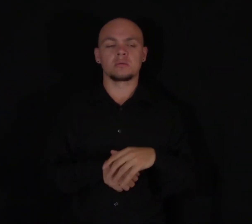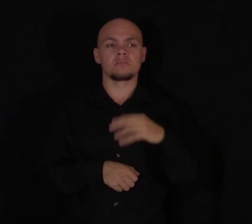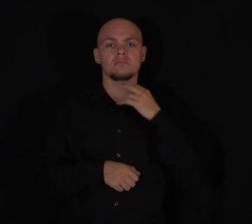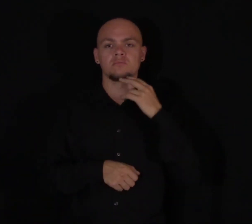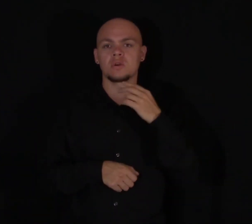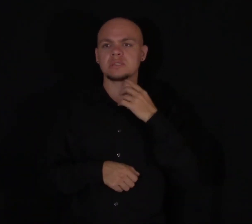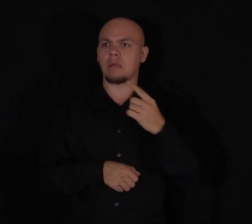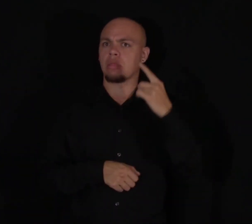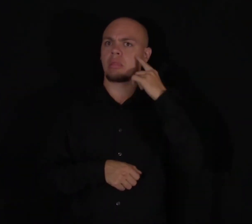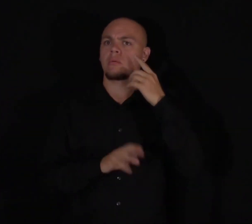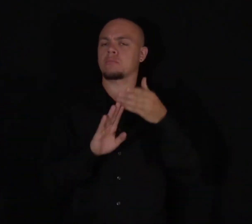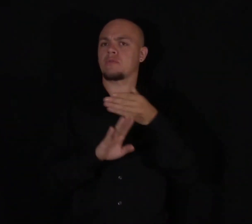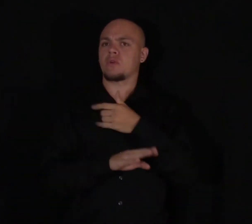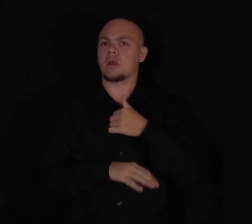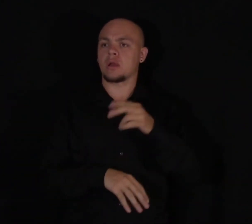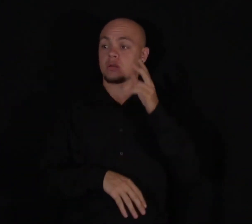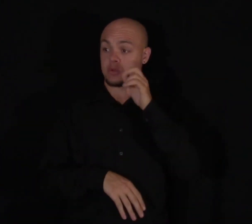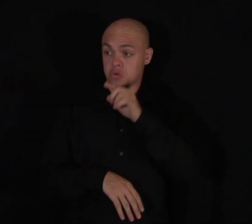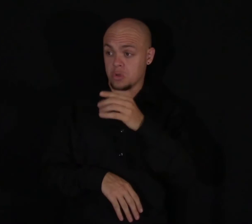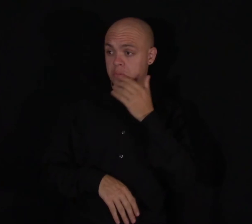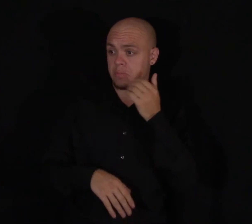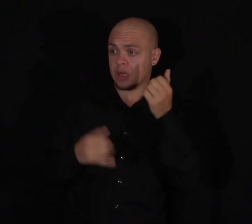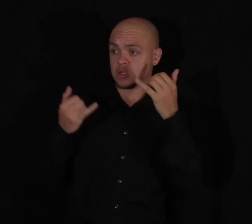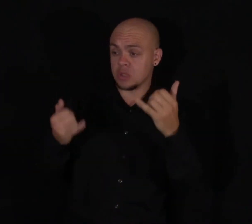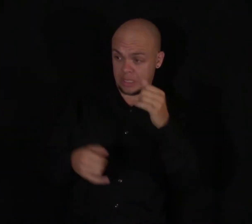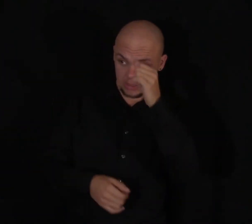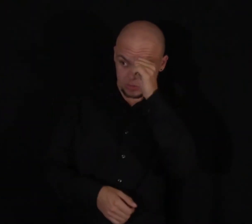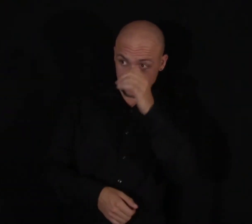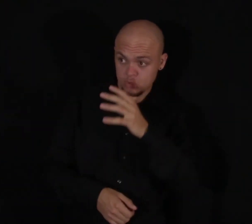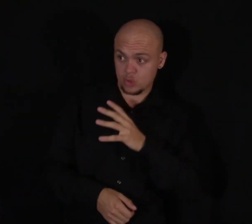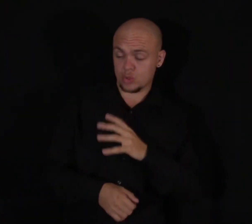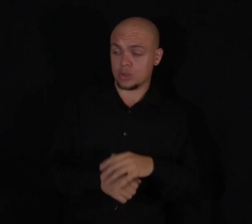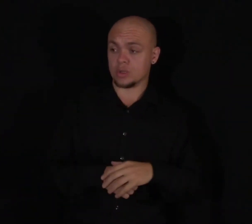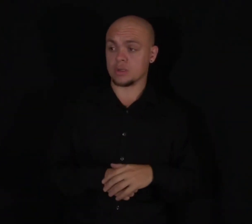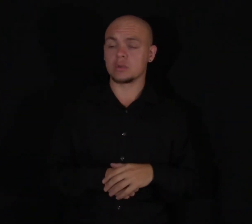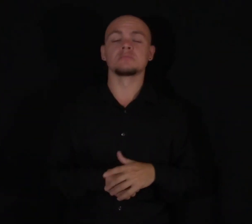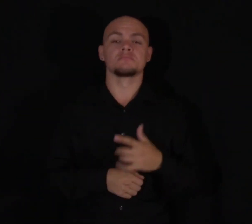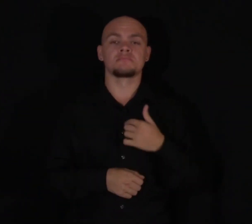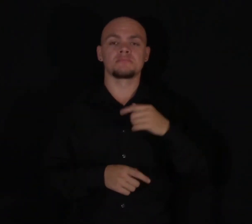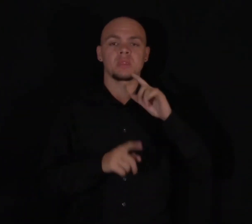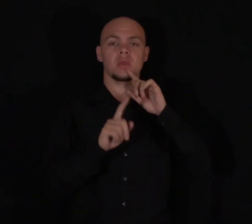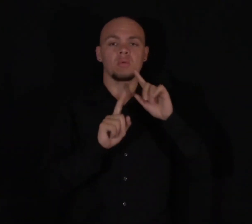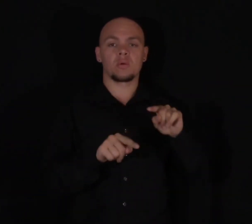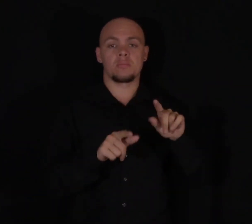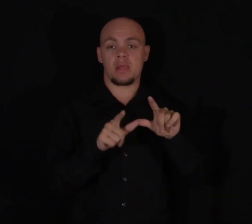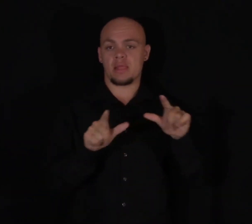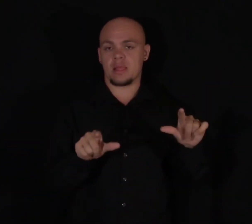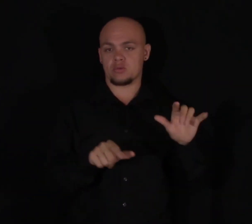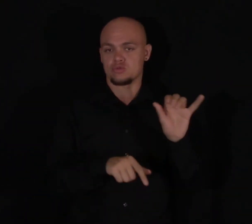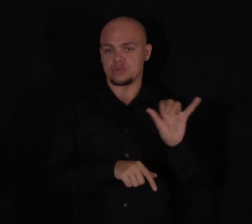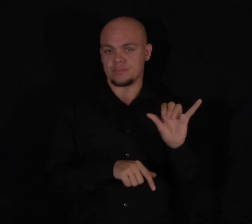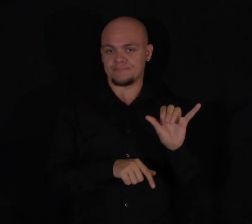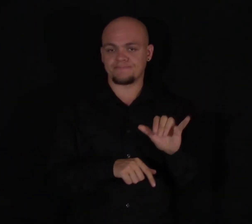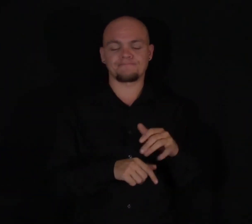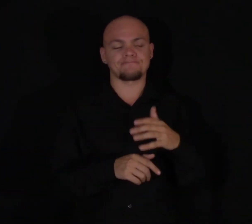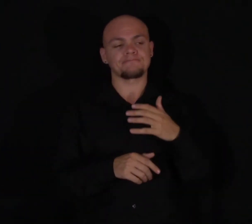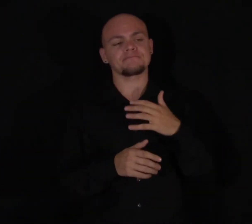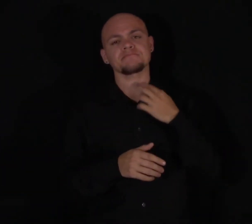sufferings. "Are you better now, sir?" I replied in the same language, with a feeble voice,